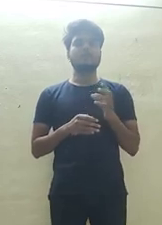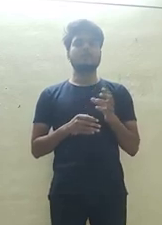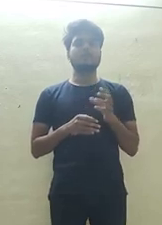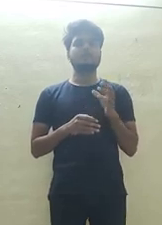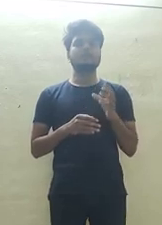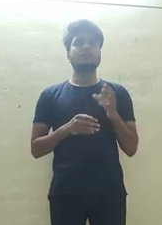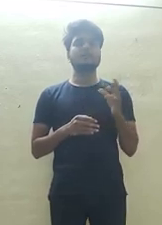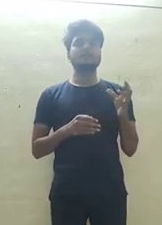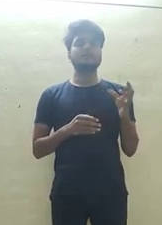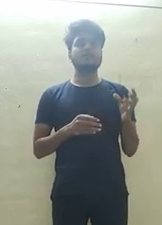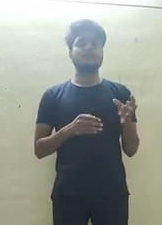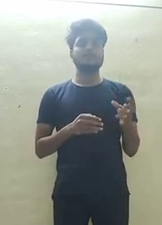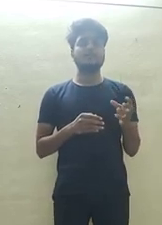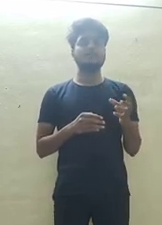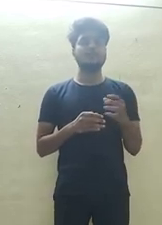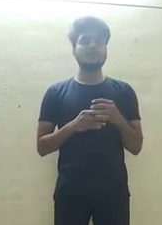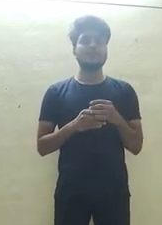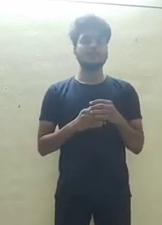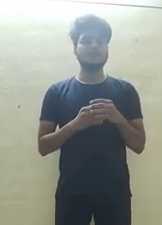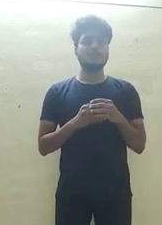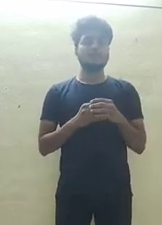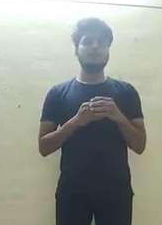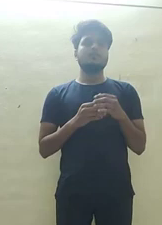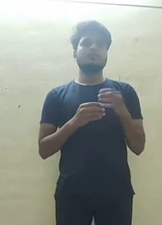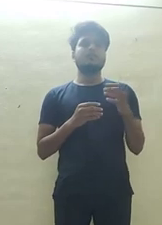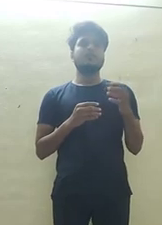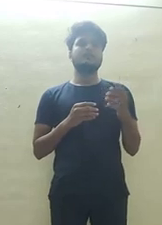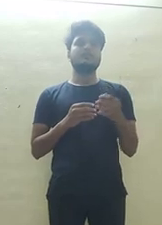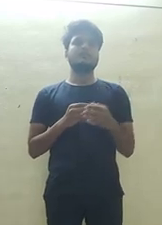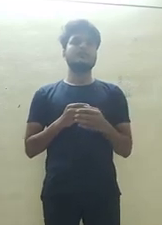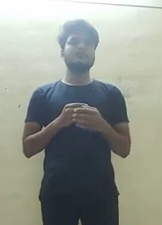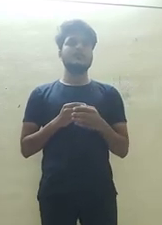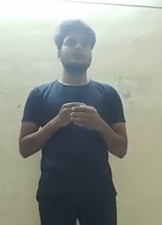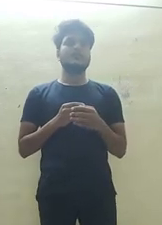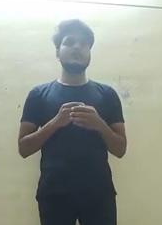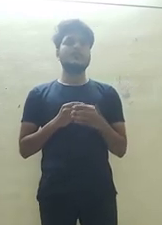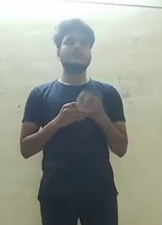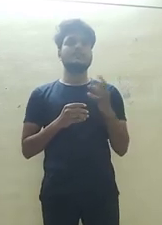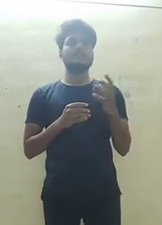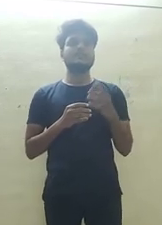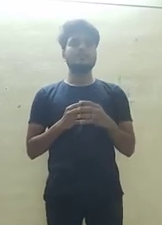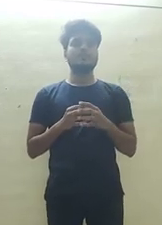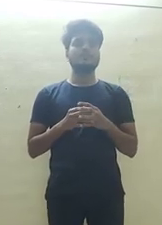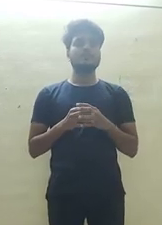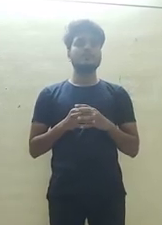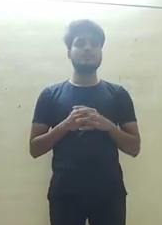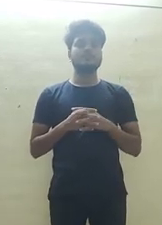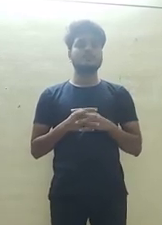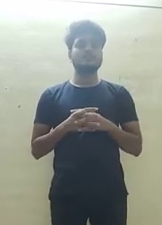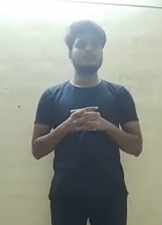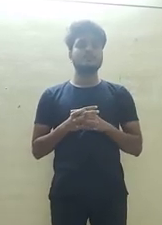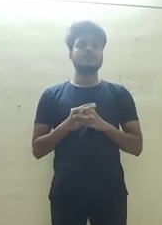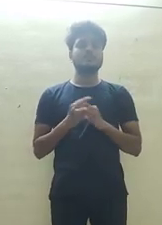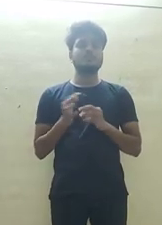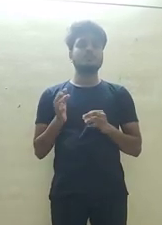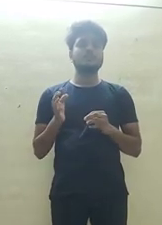that we can use it effectively. Let us see a real life example on data structure. So it